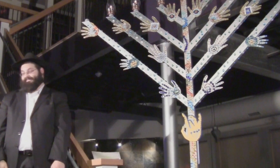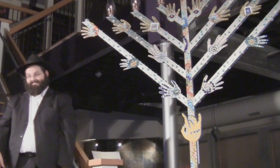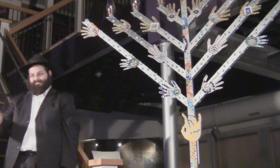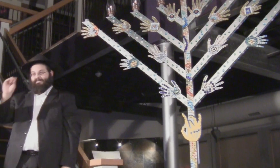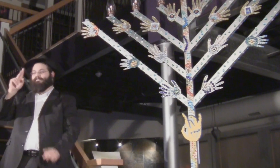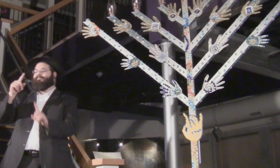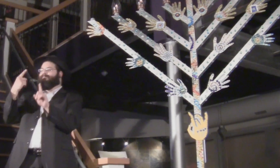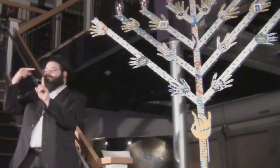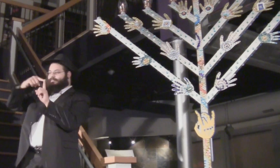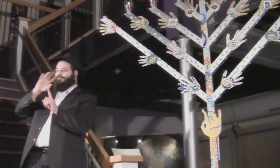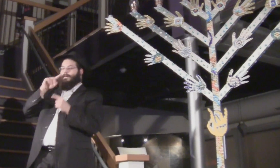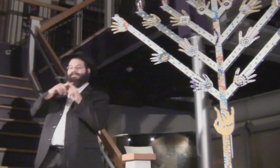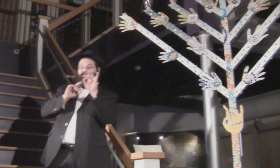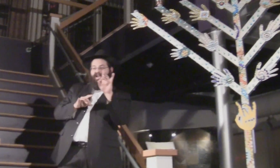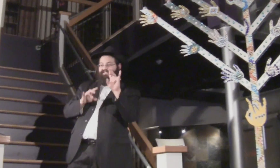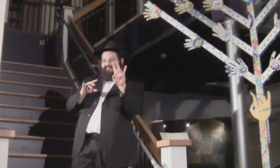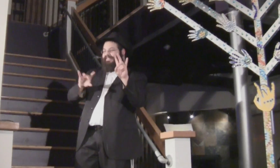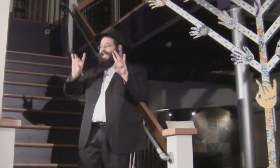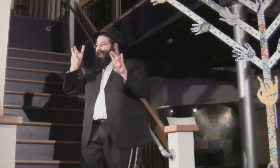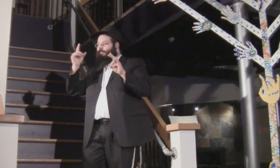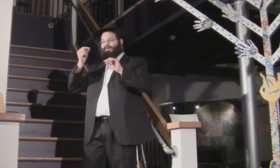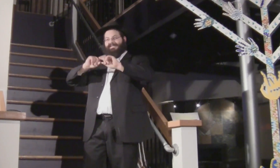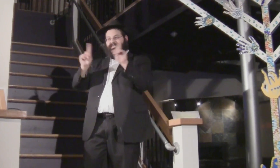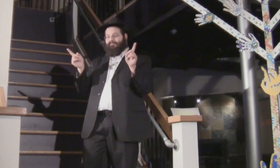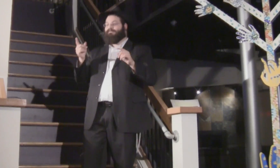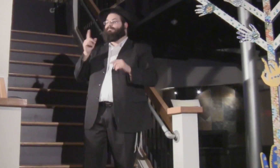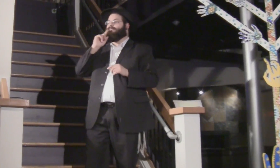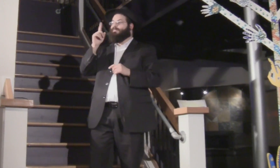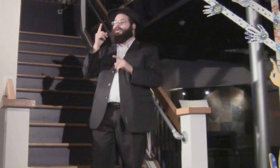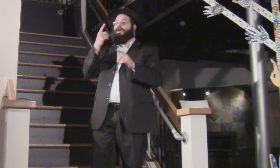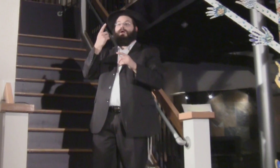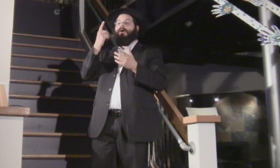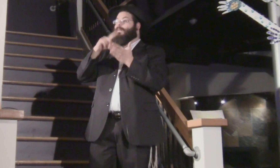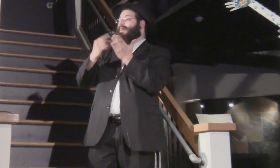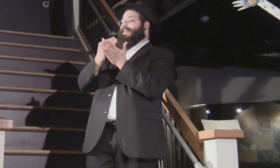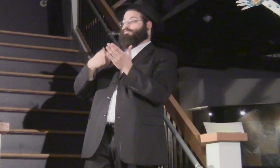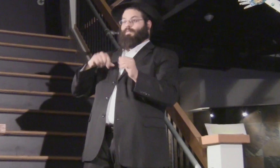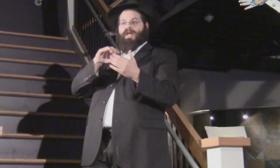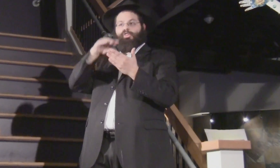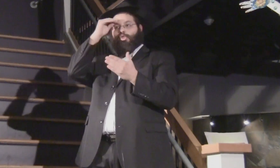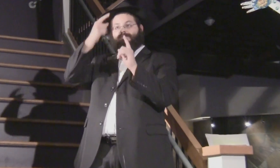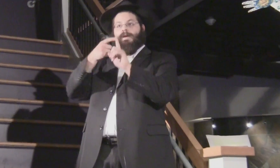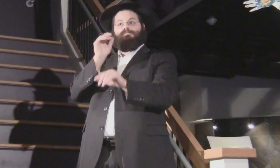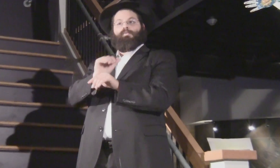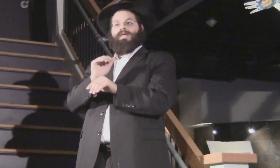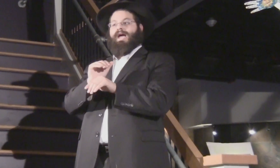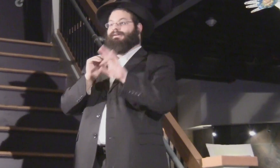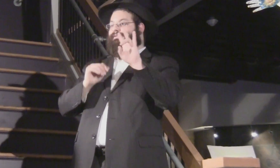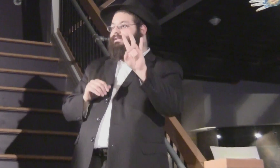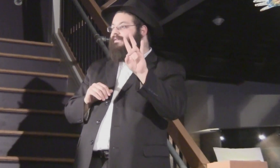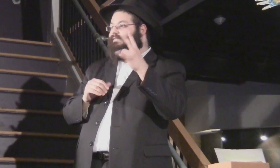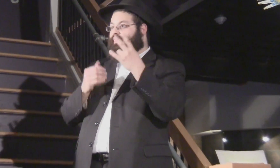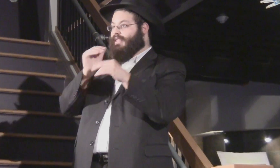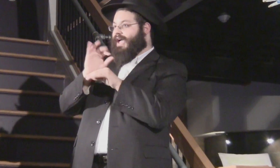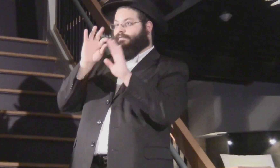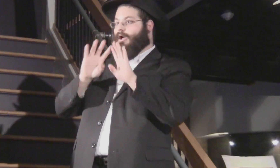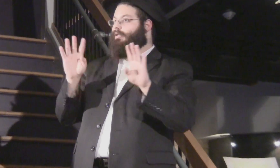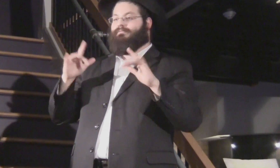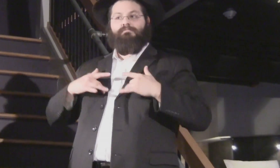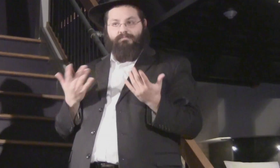so much. Okay, so really, 7, 8, and everything, we talked about that. What did we learn from tonight? 7th night